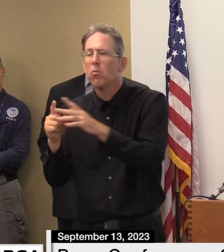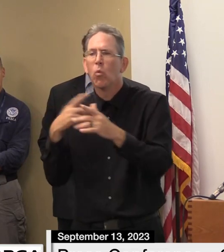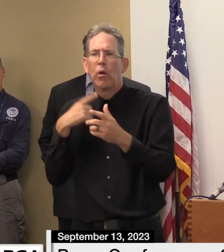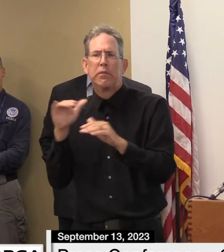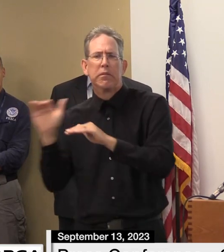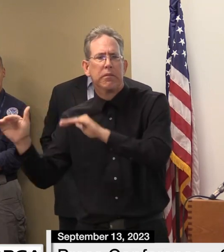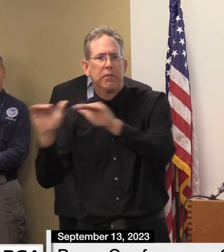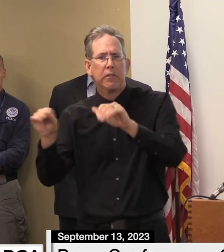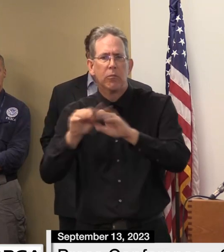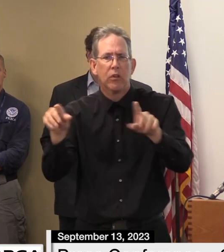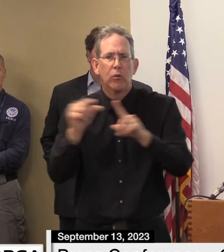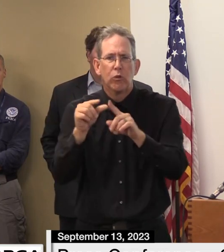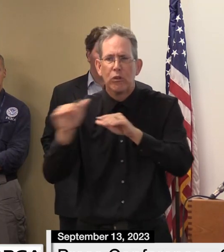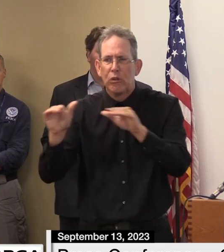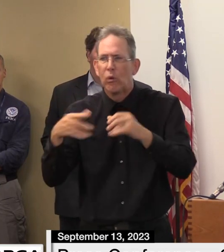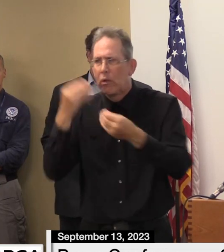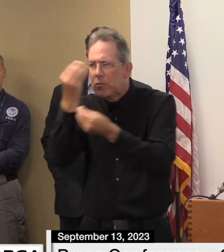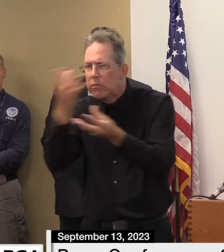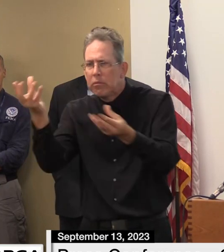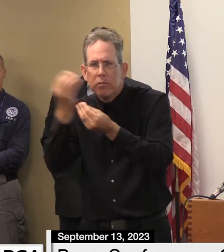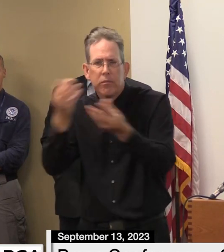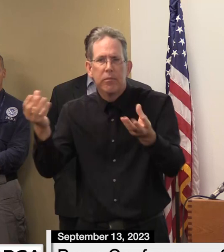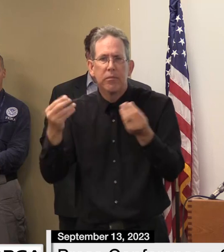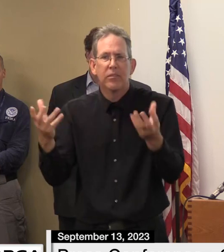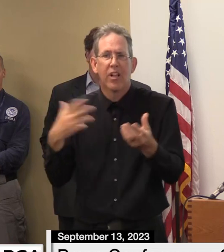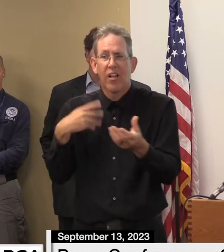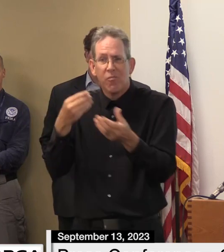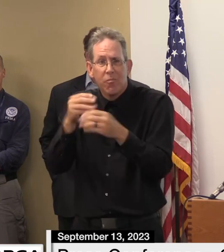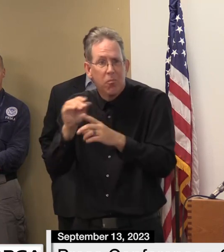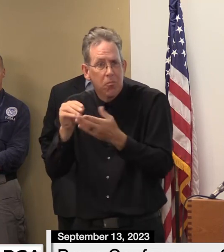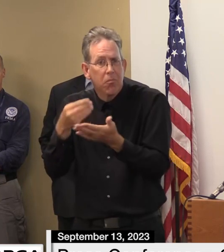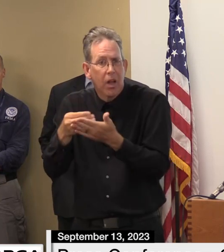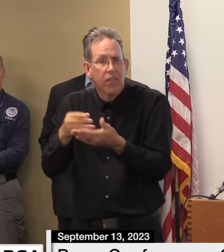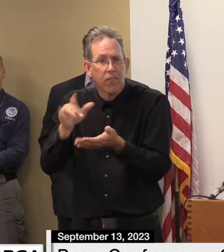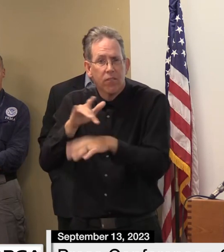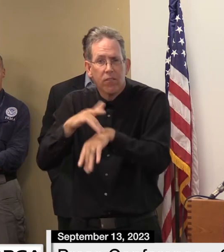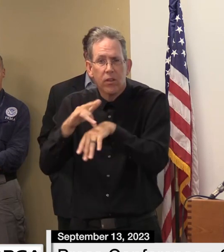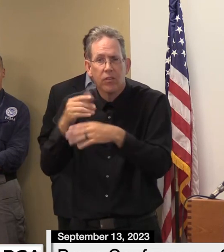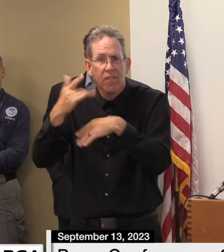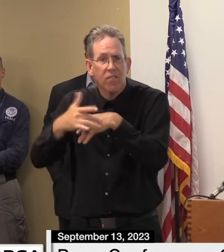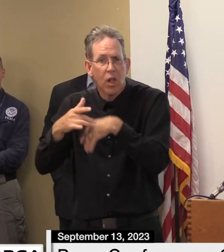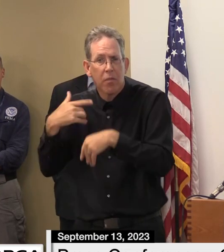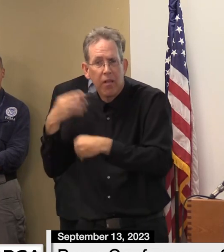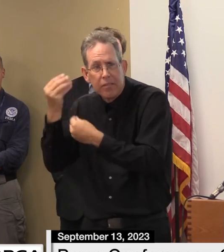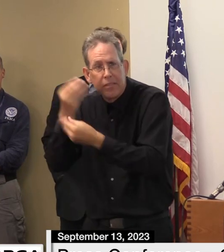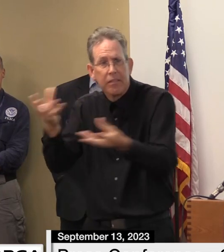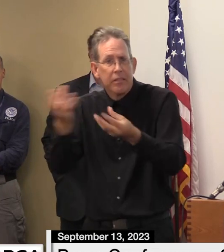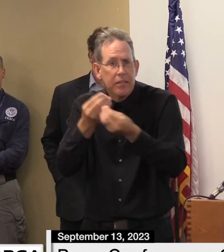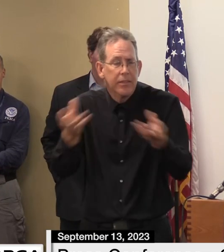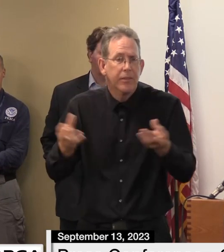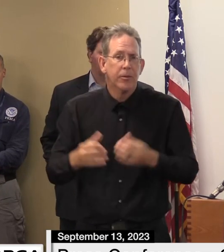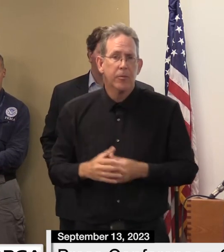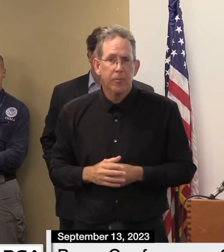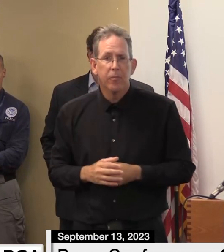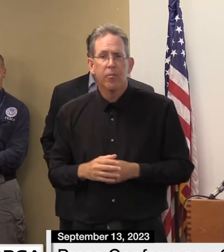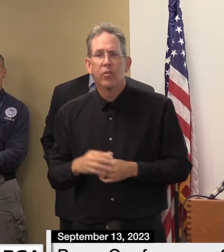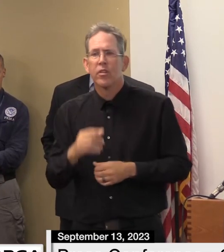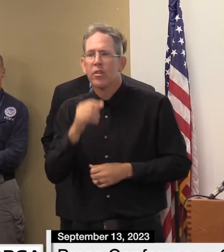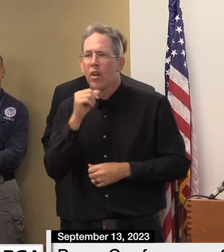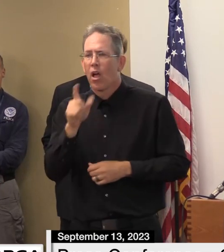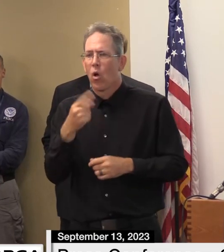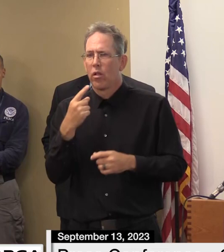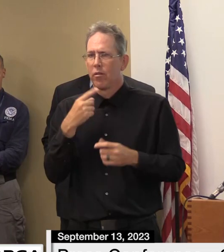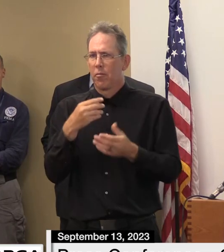to be publicly announcing this money and these programs, and so we do welcome. It's not that there is all the money is spoken